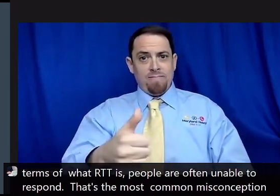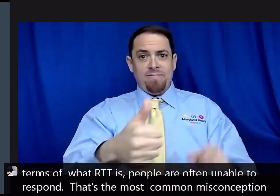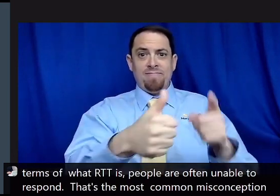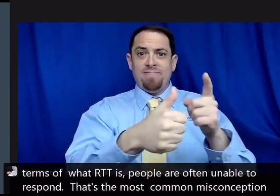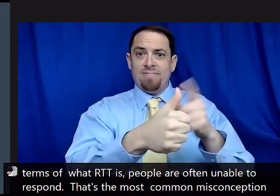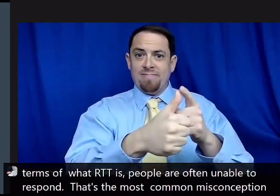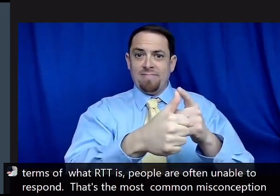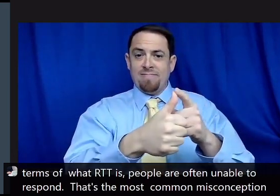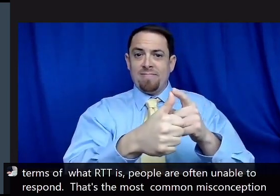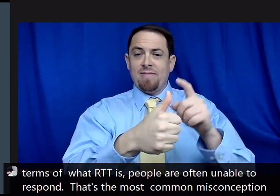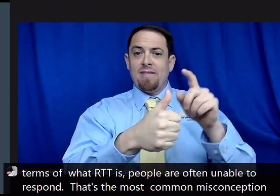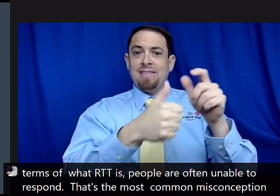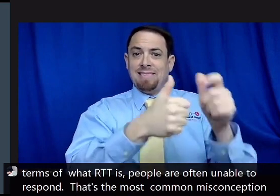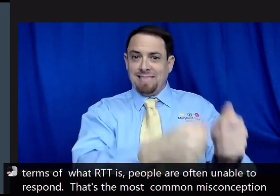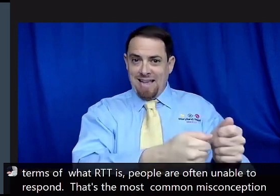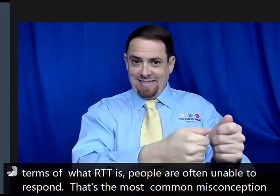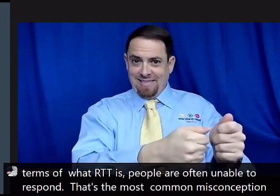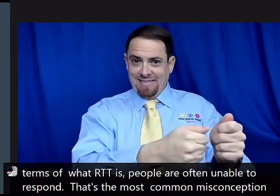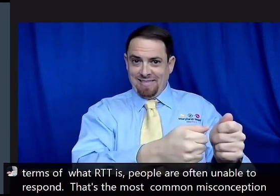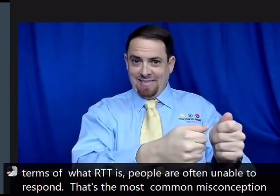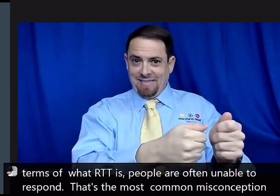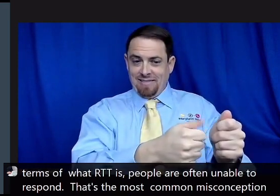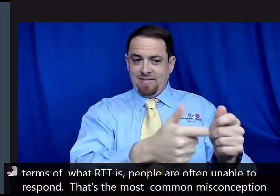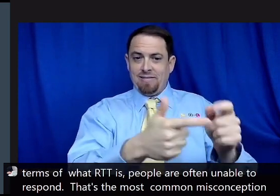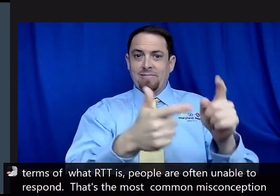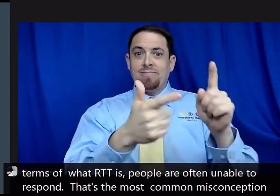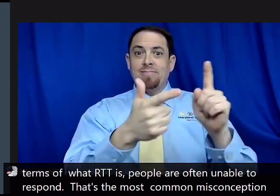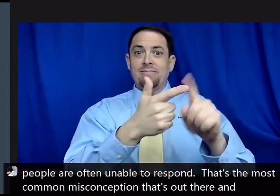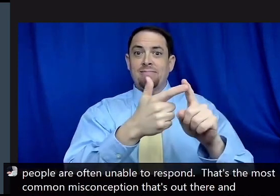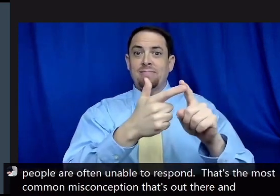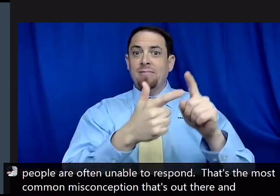Real-time text is the ability to A,